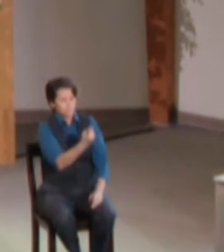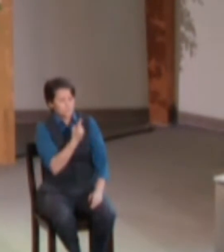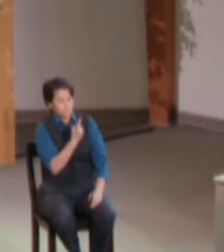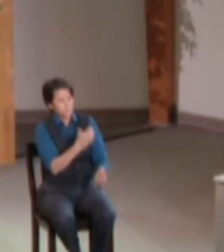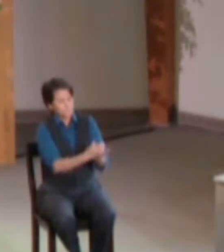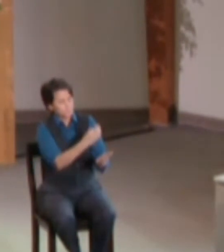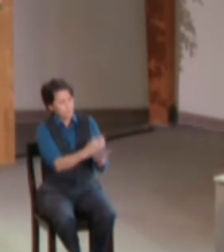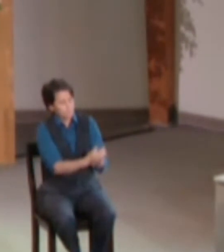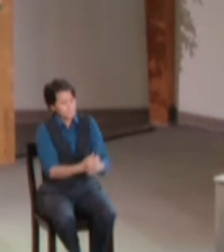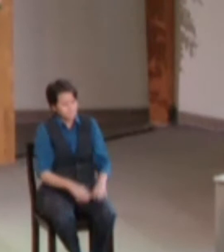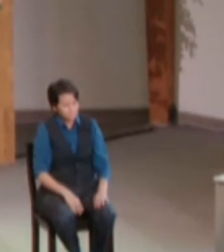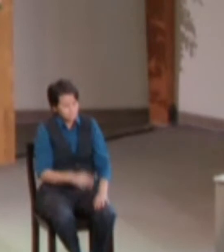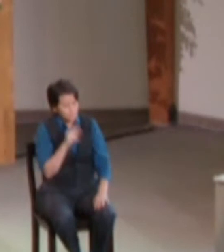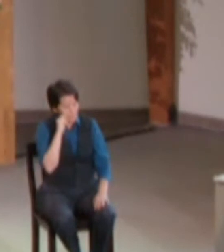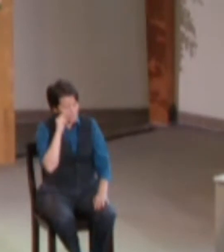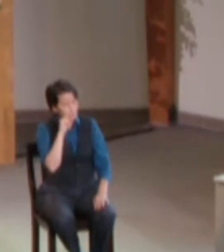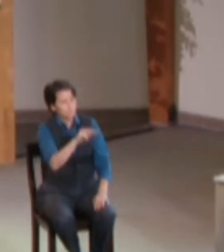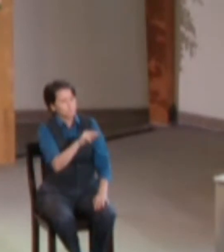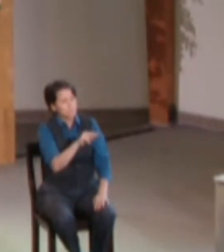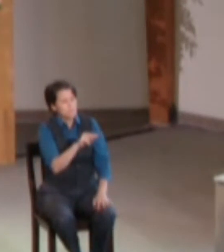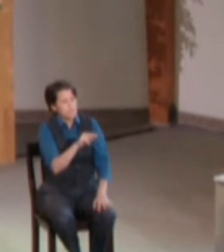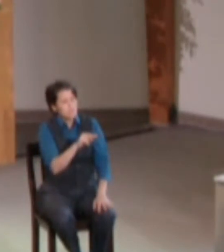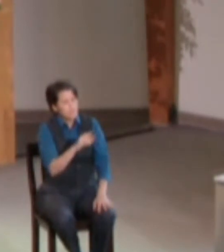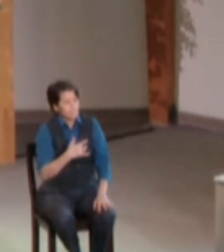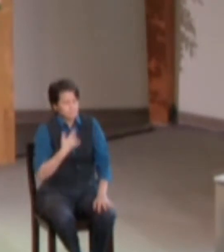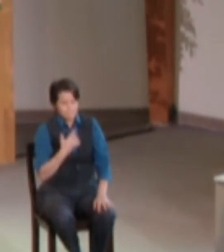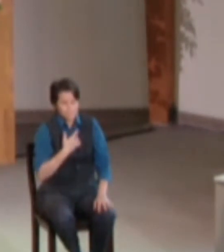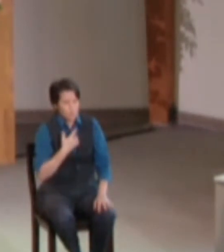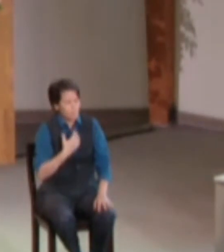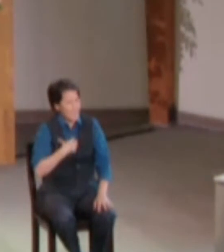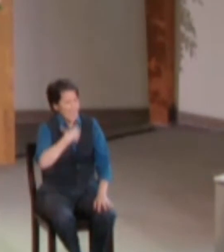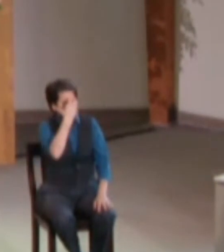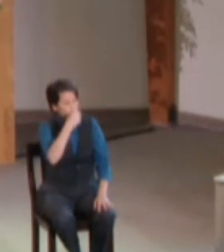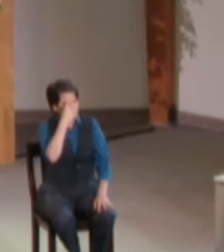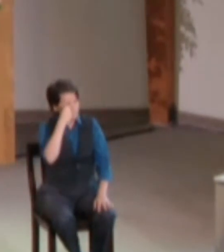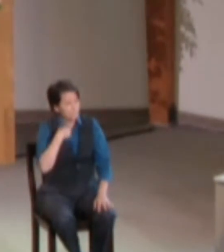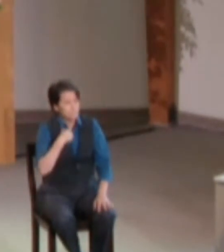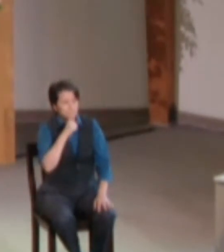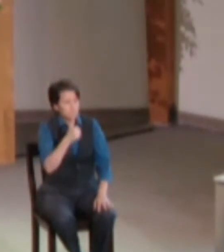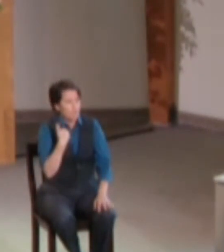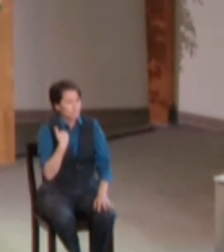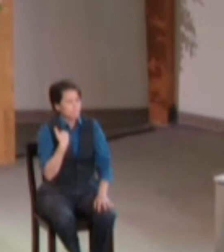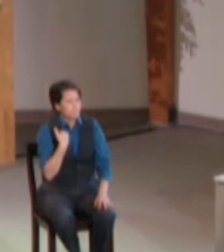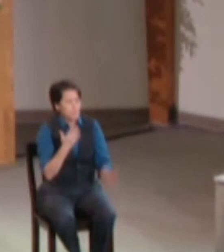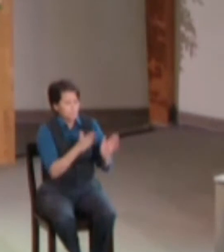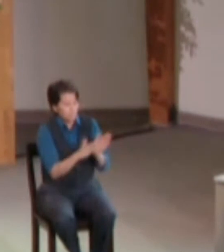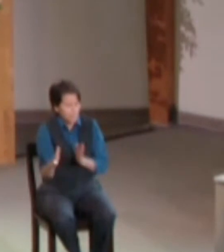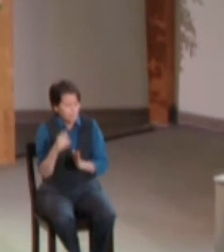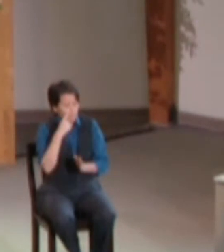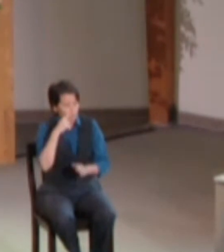at him, and I could just feel the anger boiling in me because I didn't have a contingency plan for this layoff. I didn't